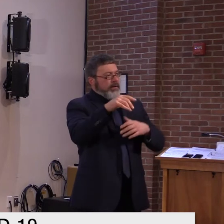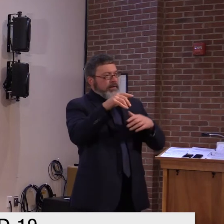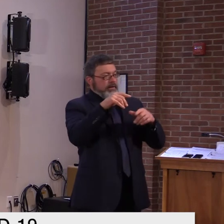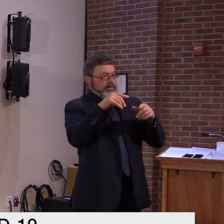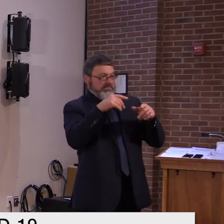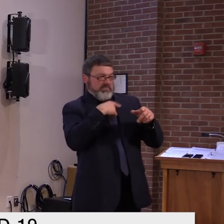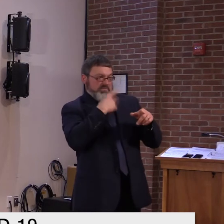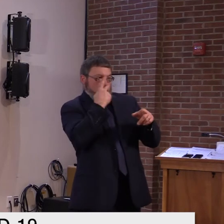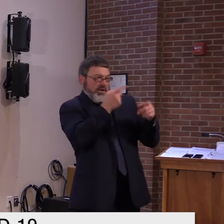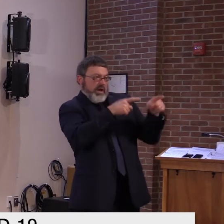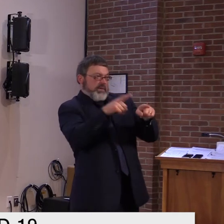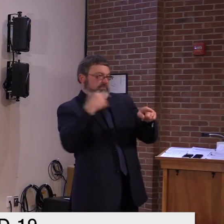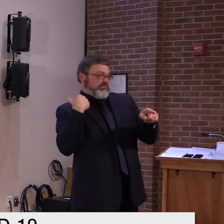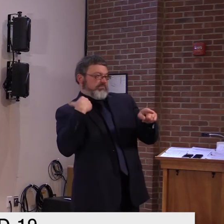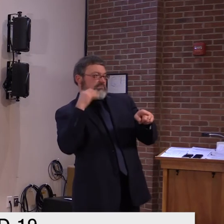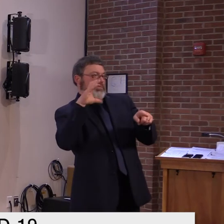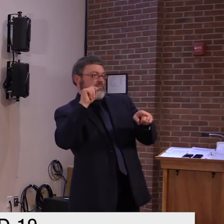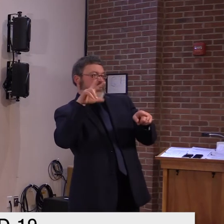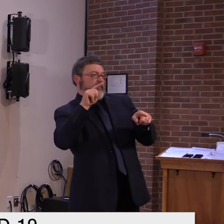Thank you.